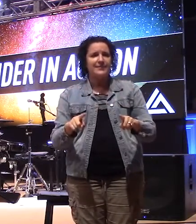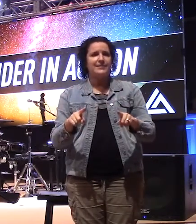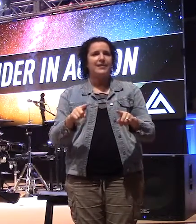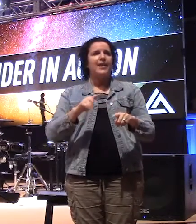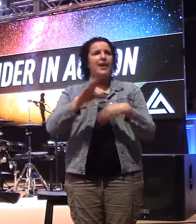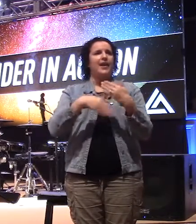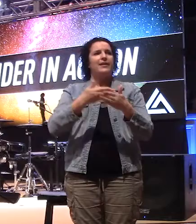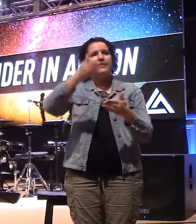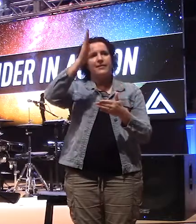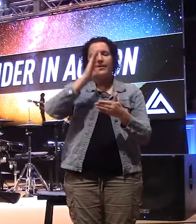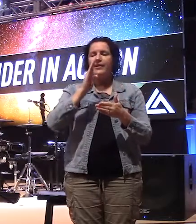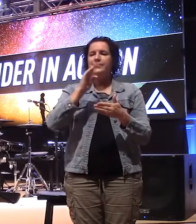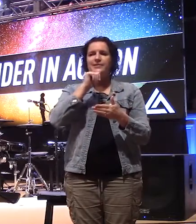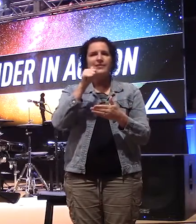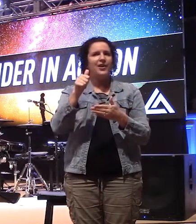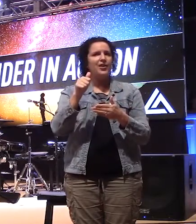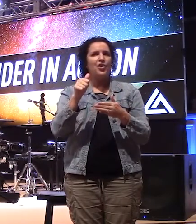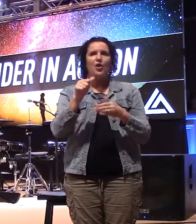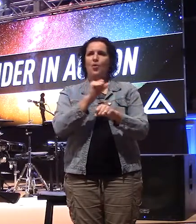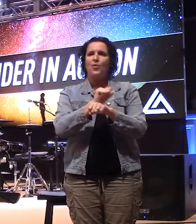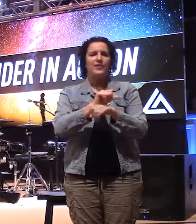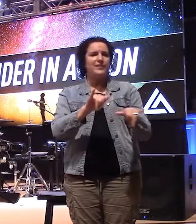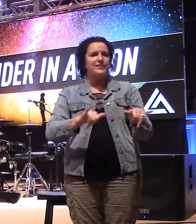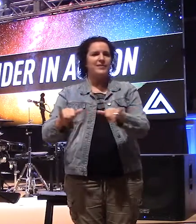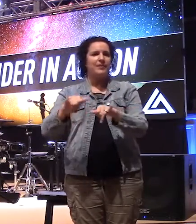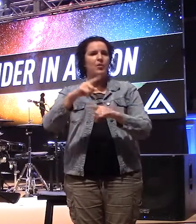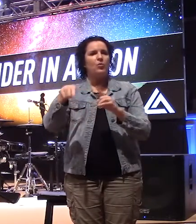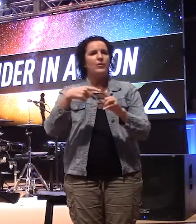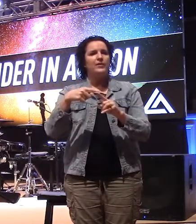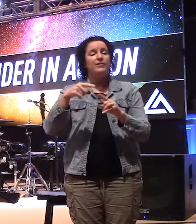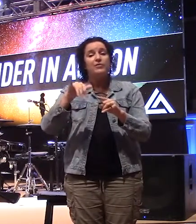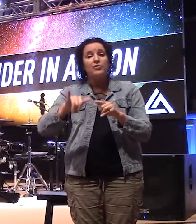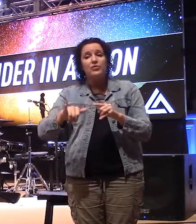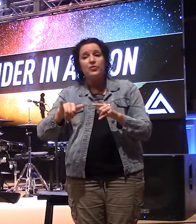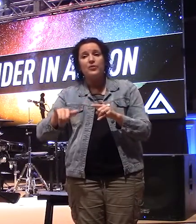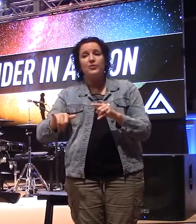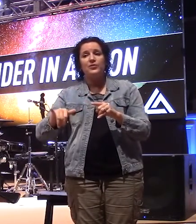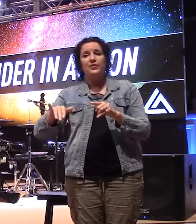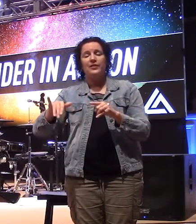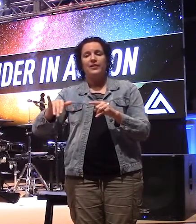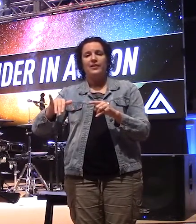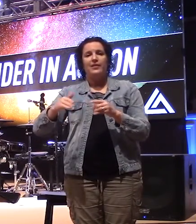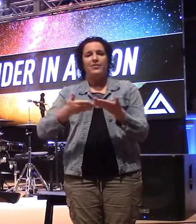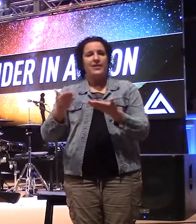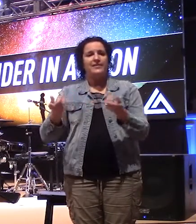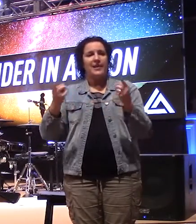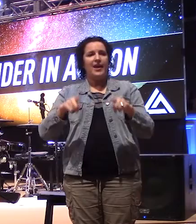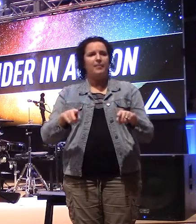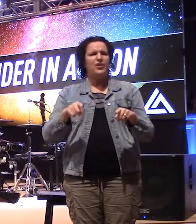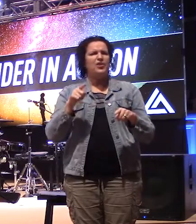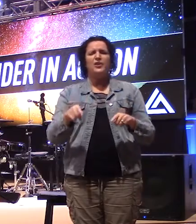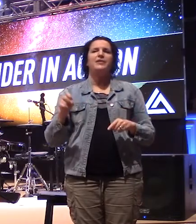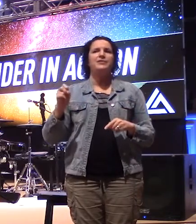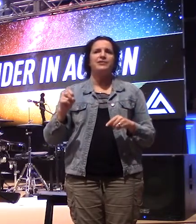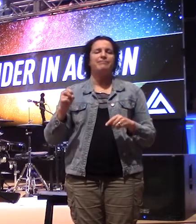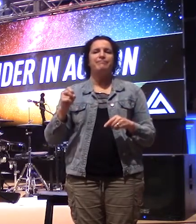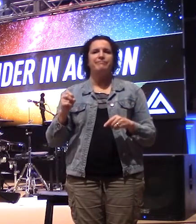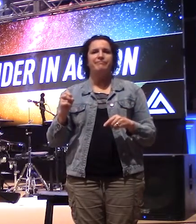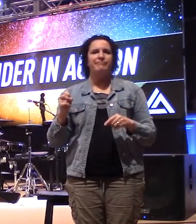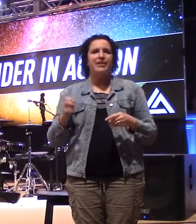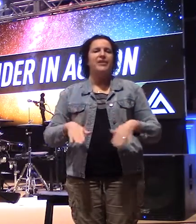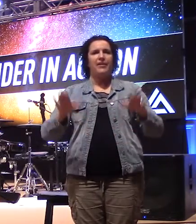God does his work in those ways. So when those times happen, what are you going to do? Are you going to throw in the towel and say, God, what are you